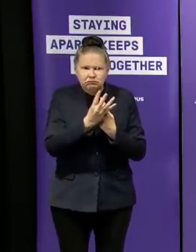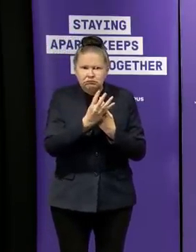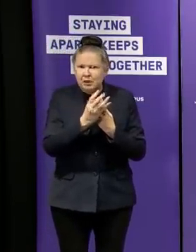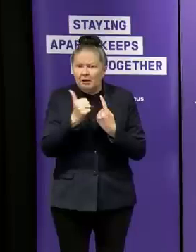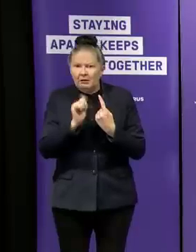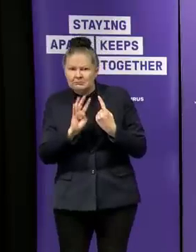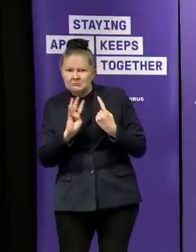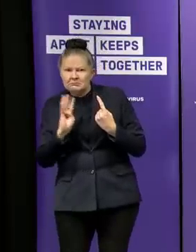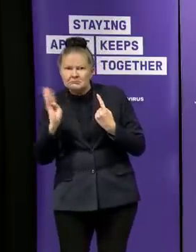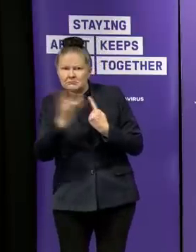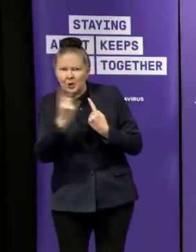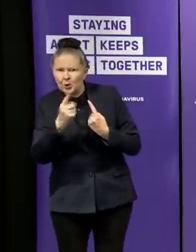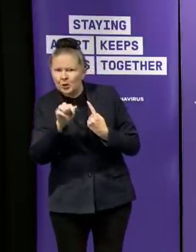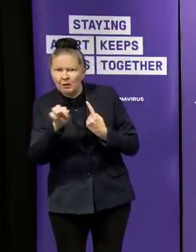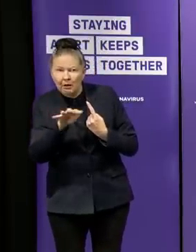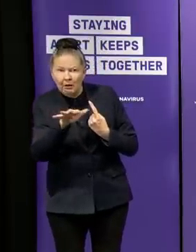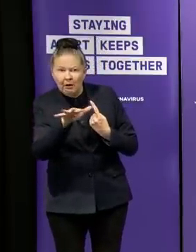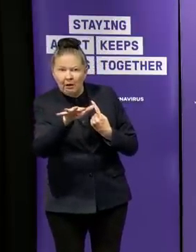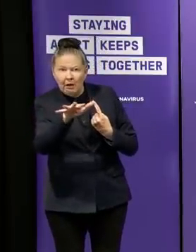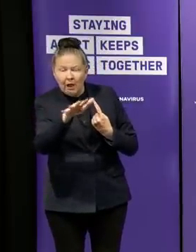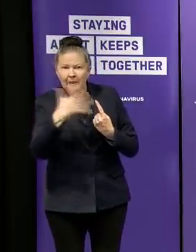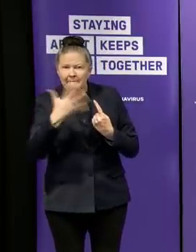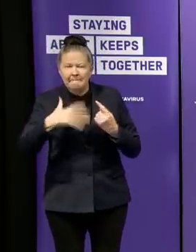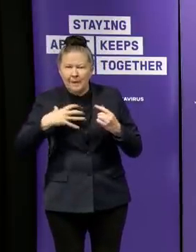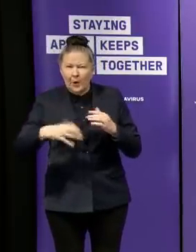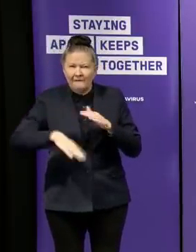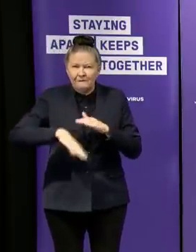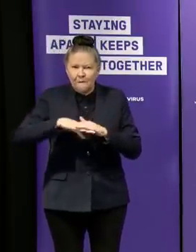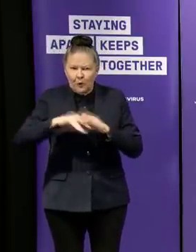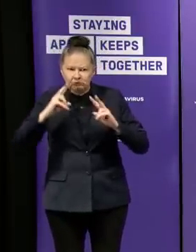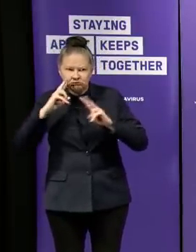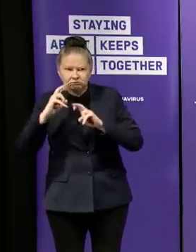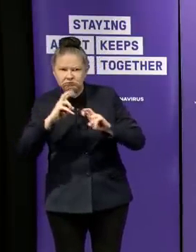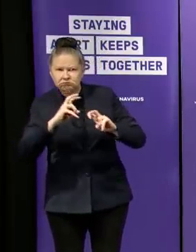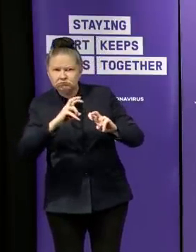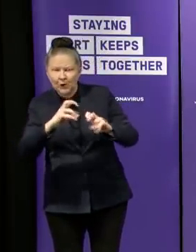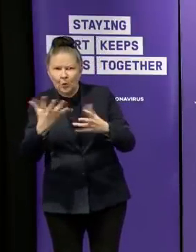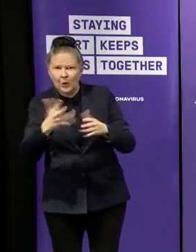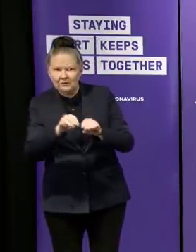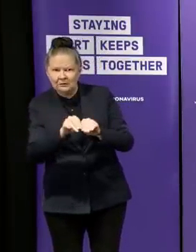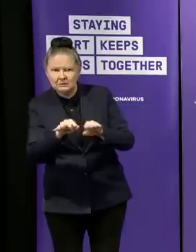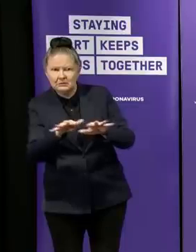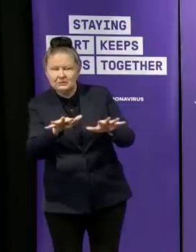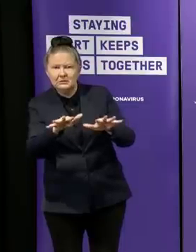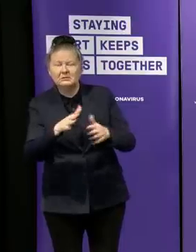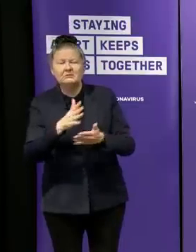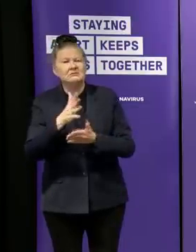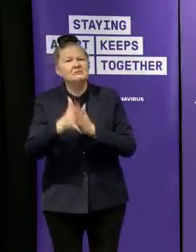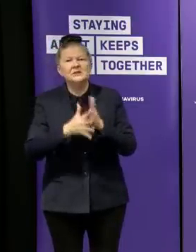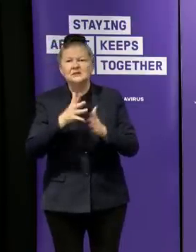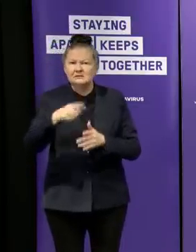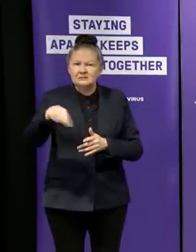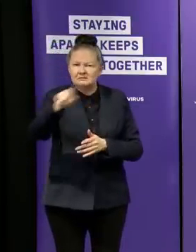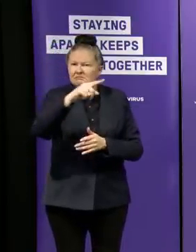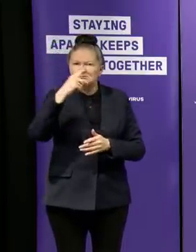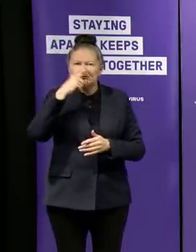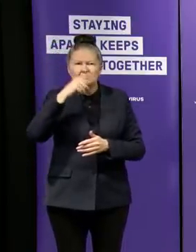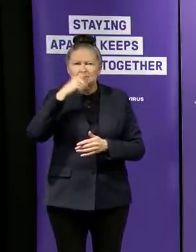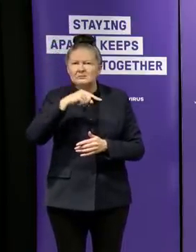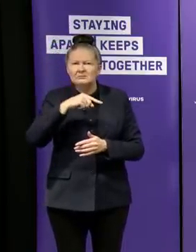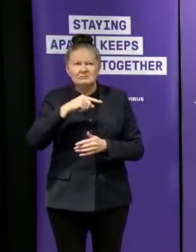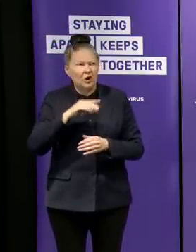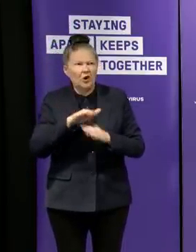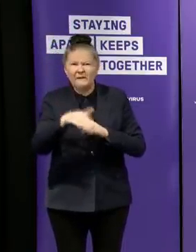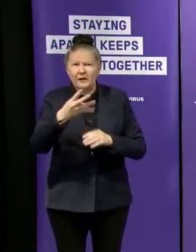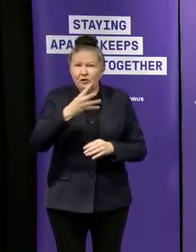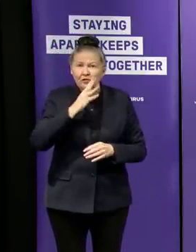wider and more comprehensively as to mapping where this virus is. So the contribution those 400 plus people in